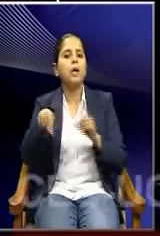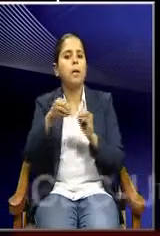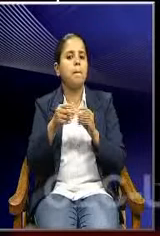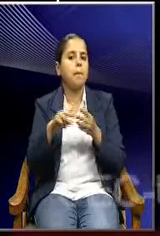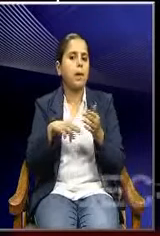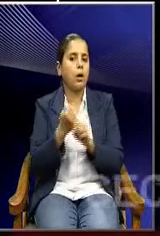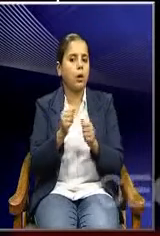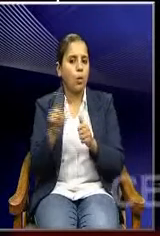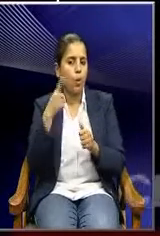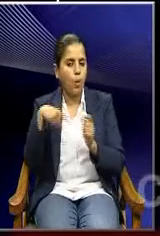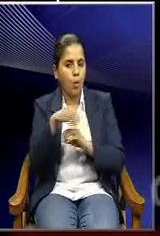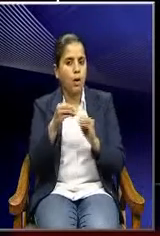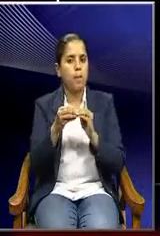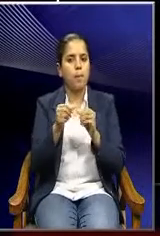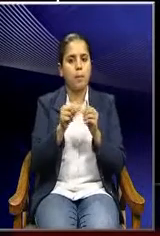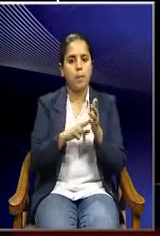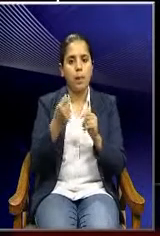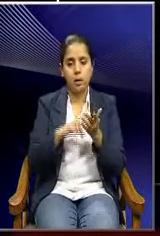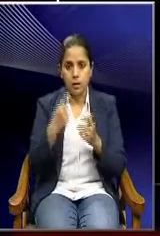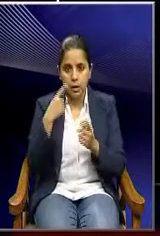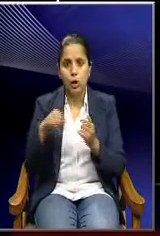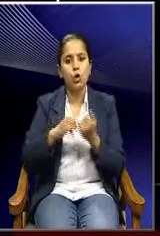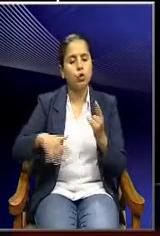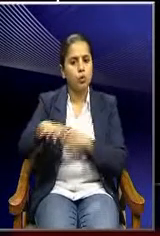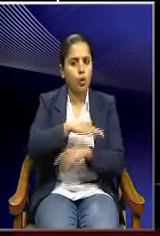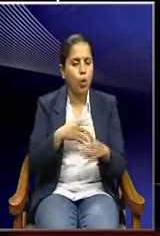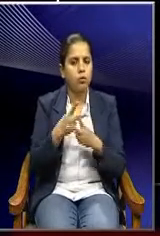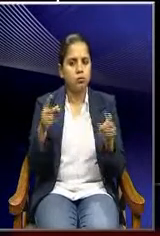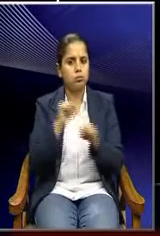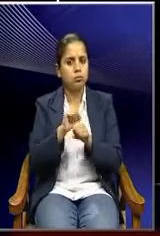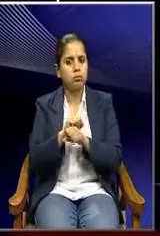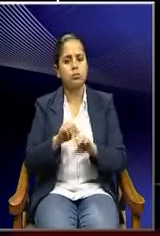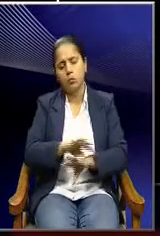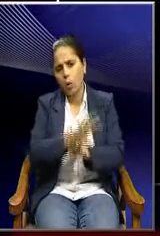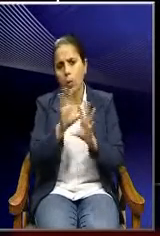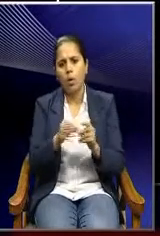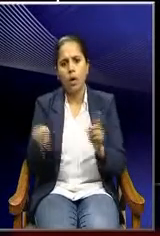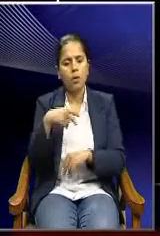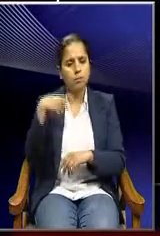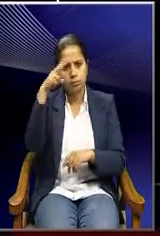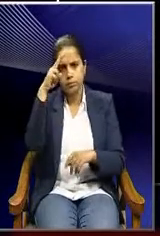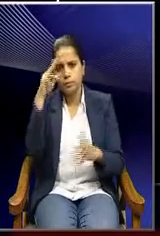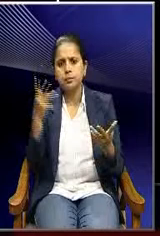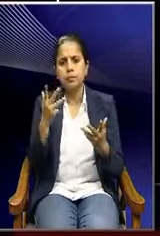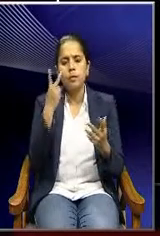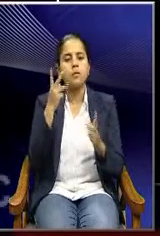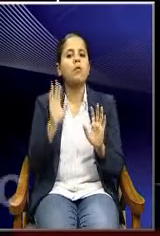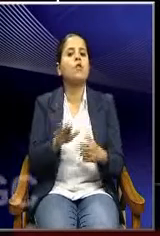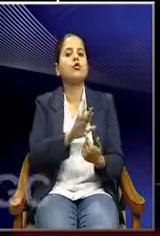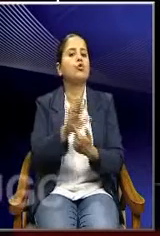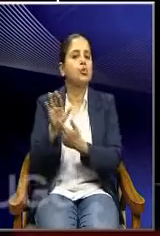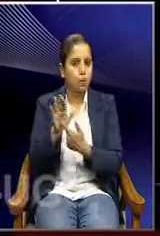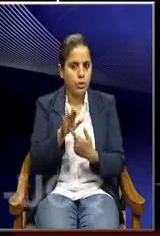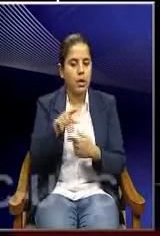Bandhani, economic inequality, social oppression, these kinds of concerns, they were also being seen in